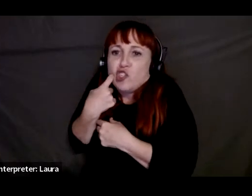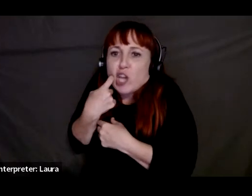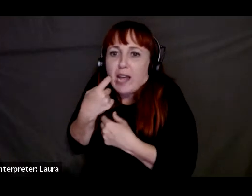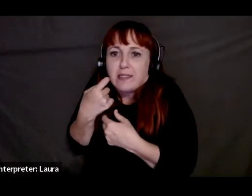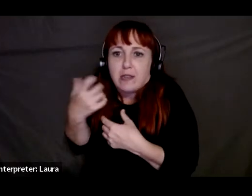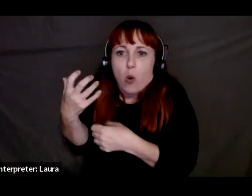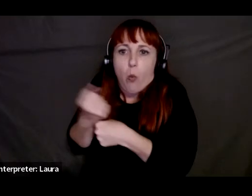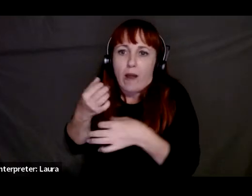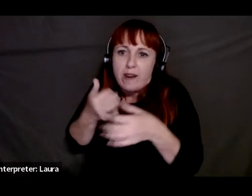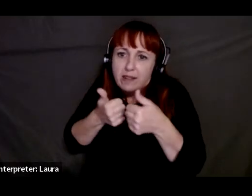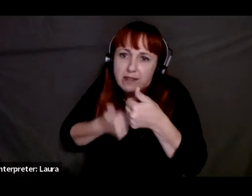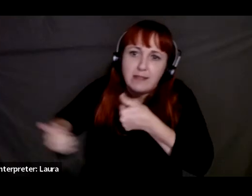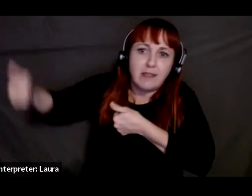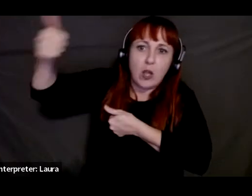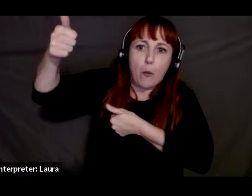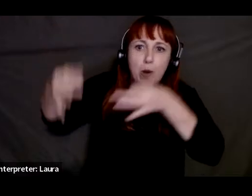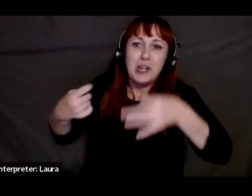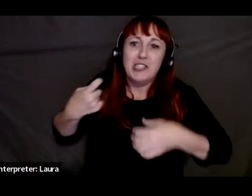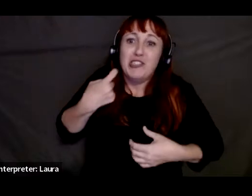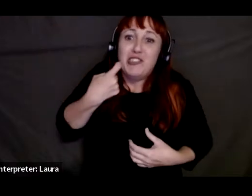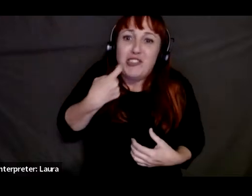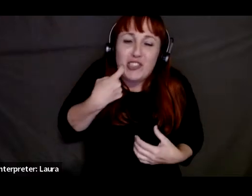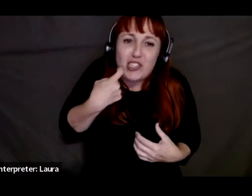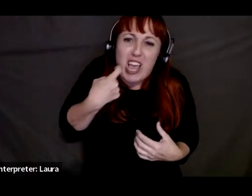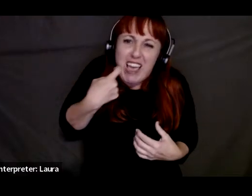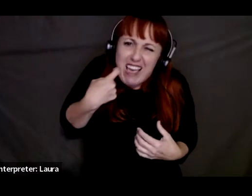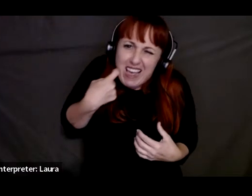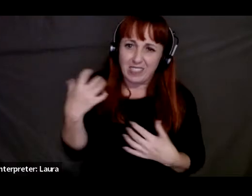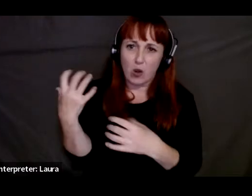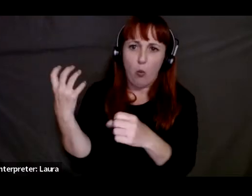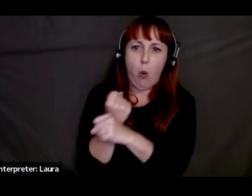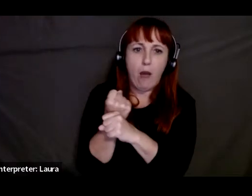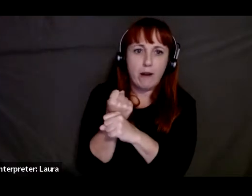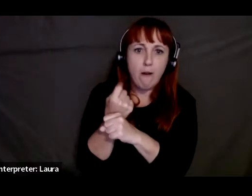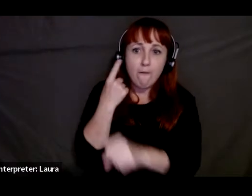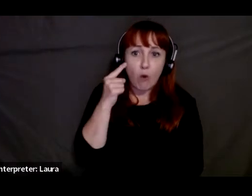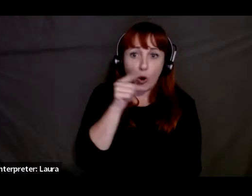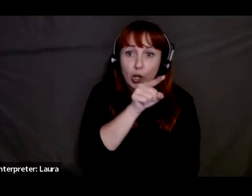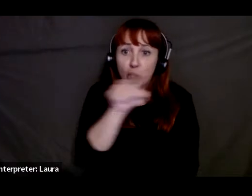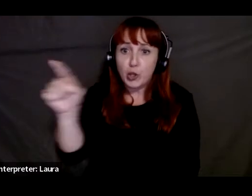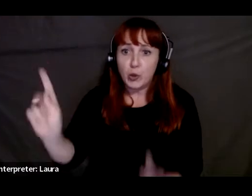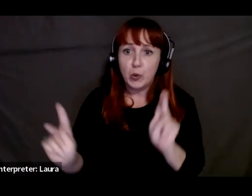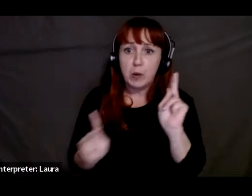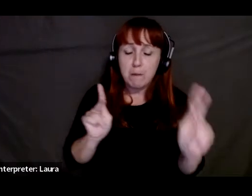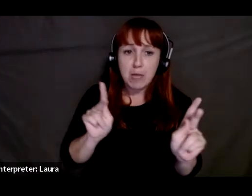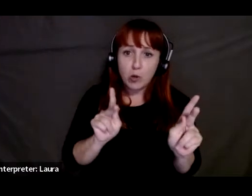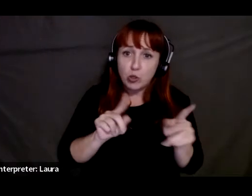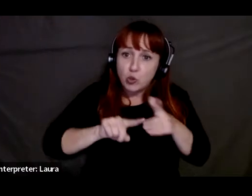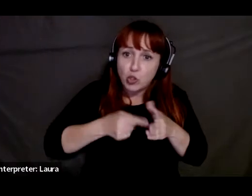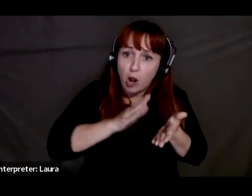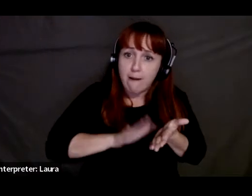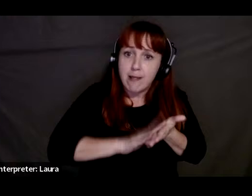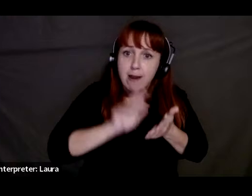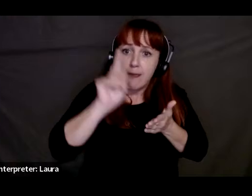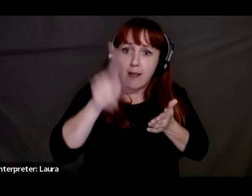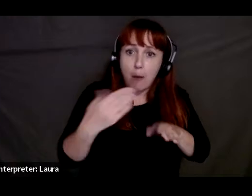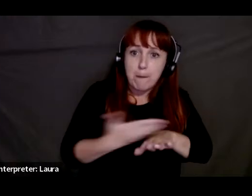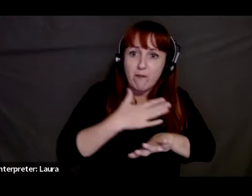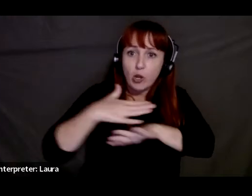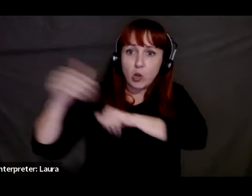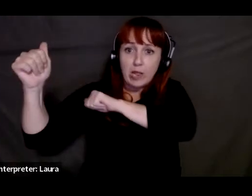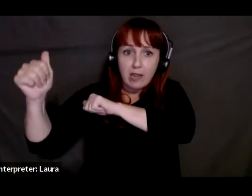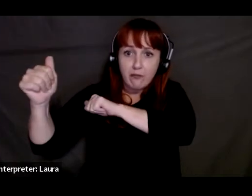Court. We just won. For have you folks clean up before you guys